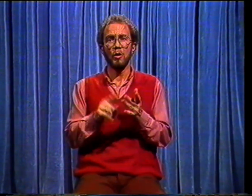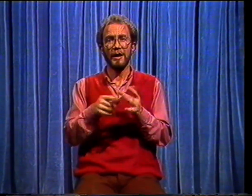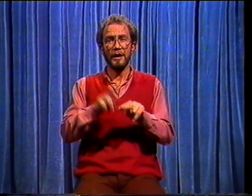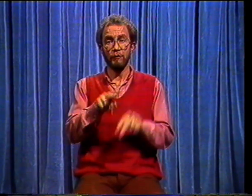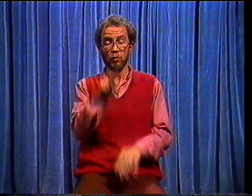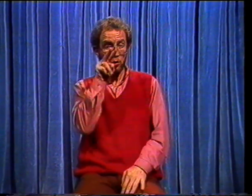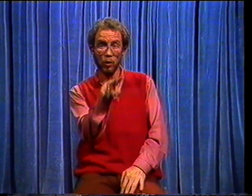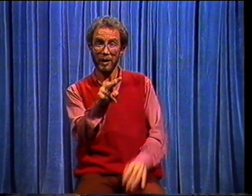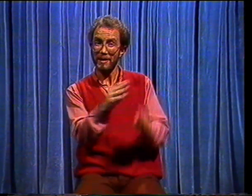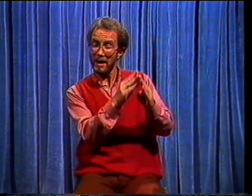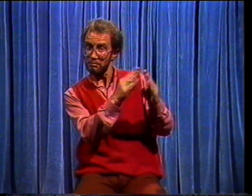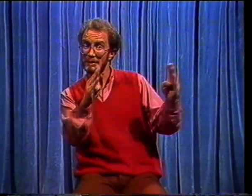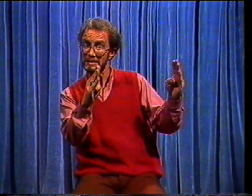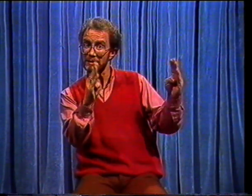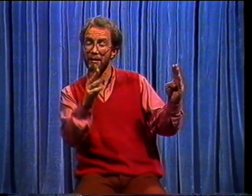So if you look at that piece of tape again,